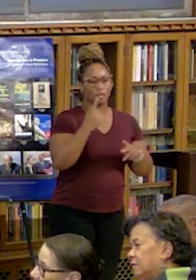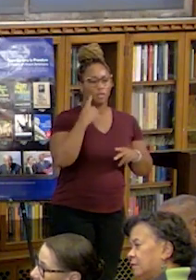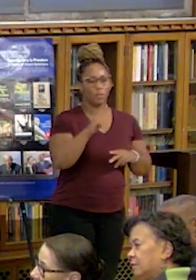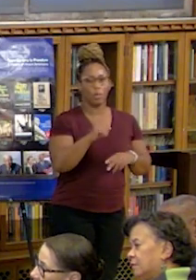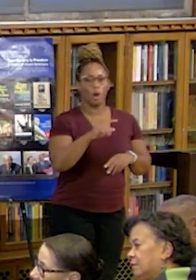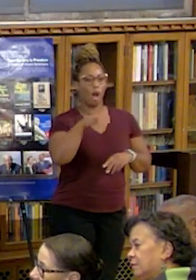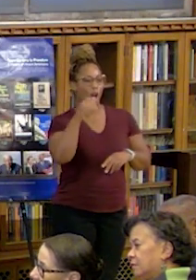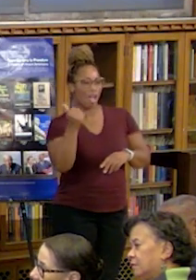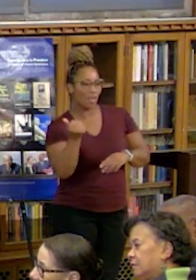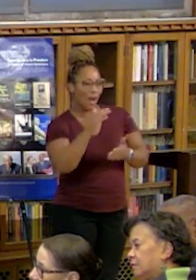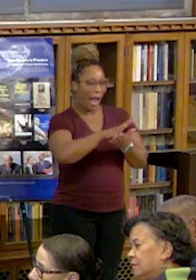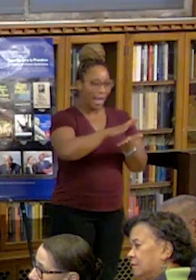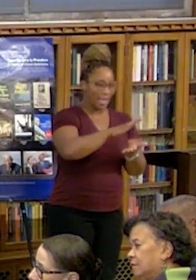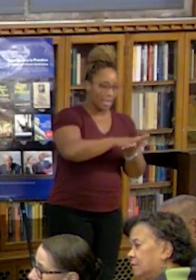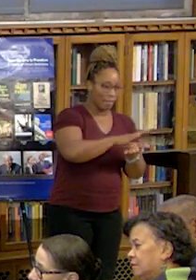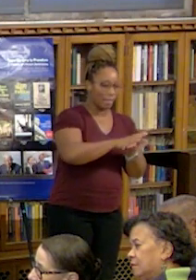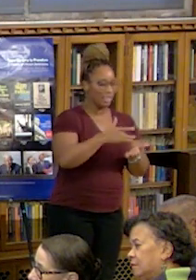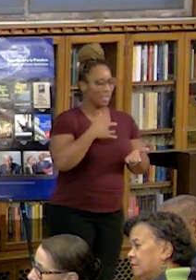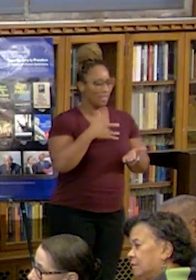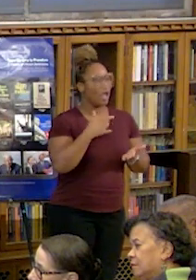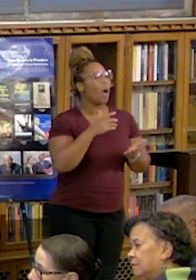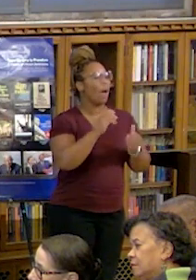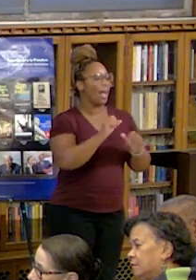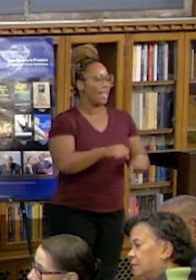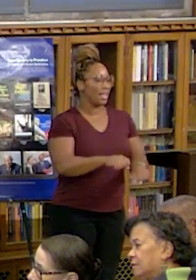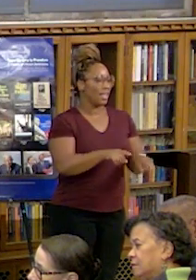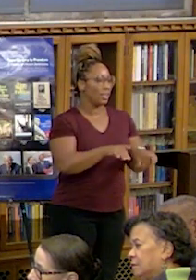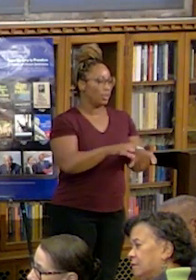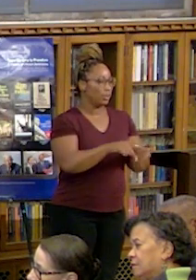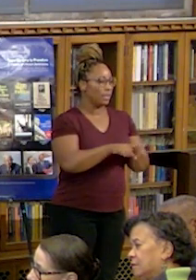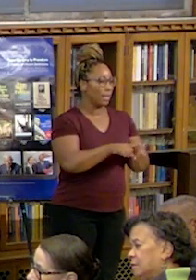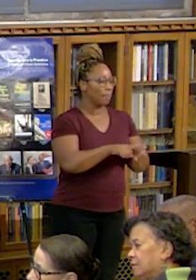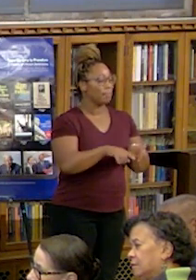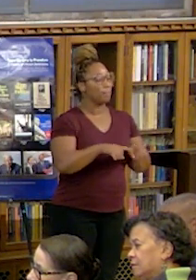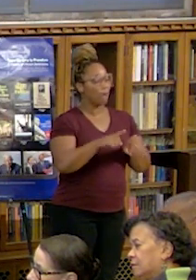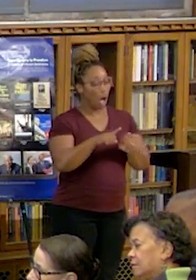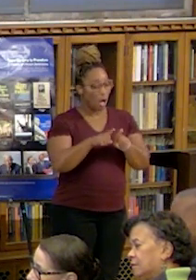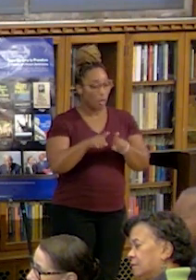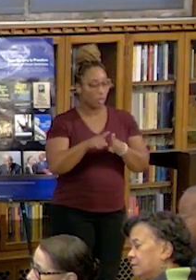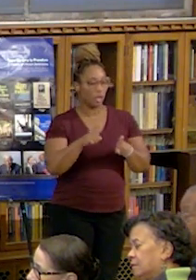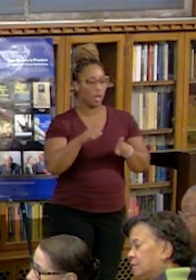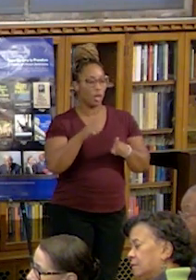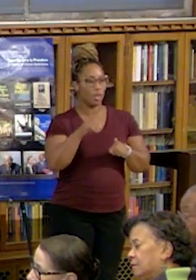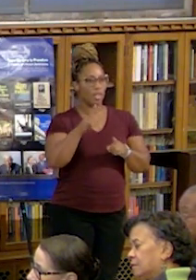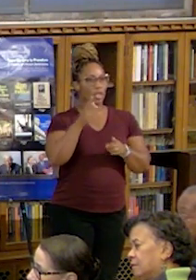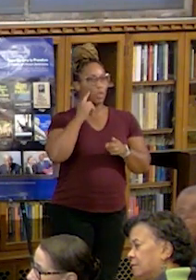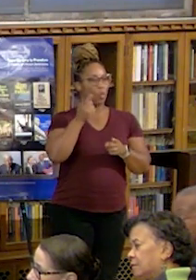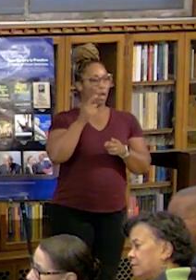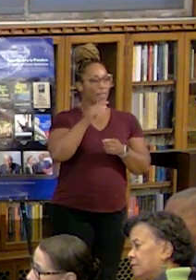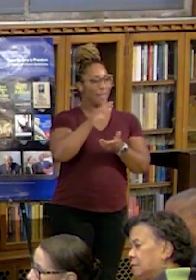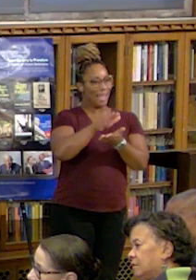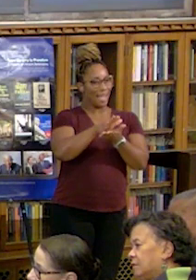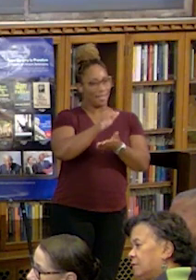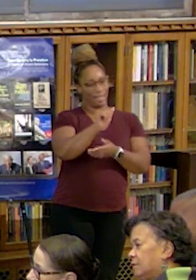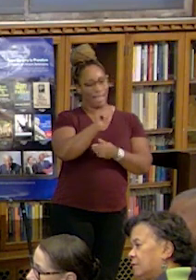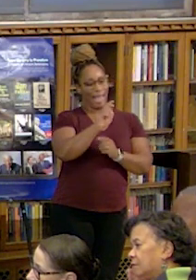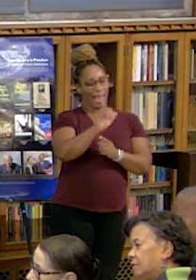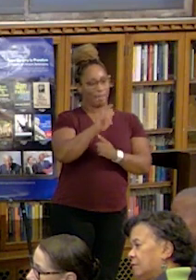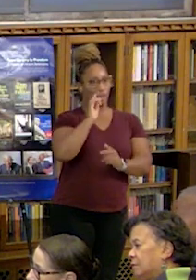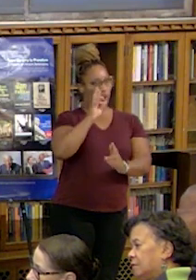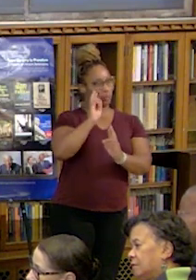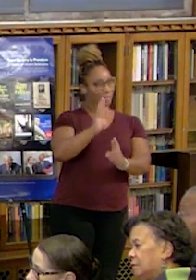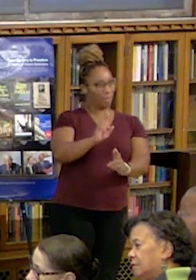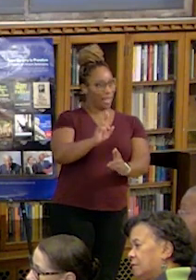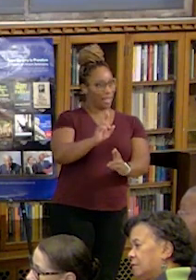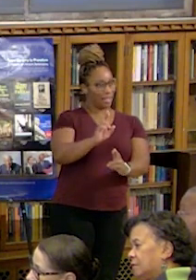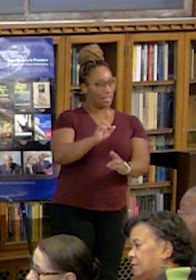for other academics to feel like they can do that but also to make the academy respect it and when you